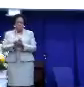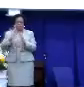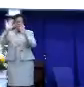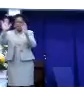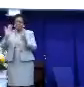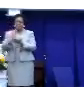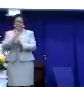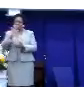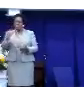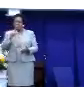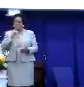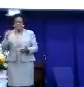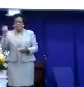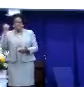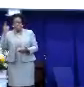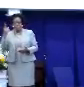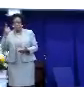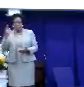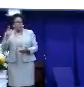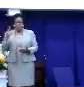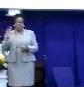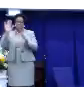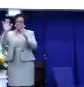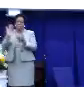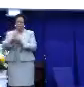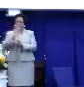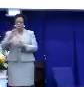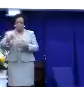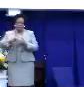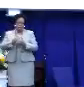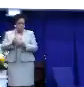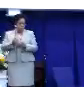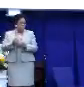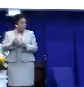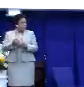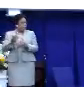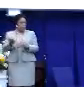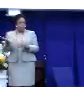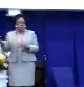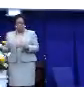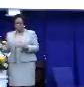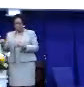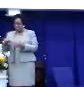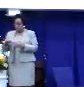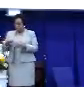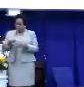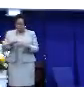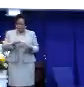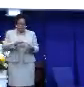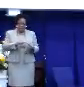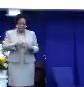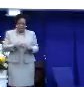Dean John didn't know what I was talking about, but in Sunday school, we talked about how, amen, things will go on in